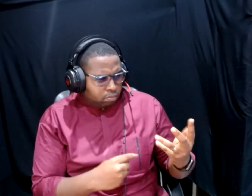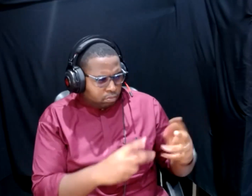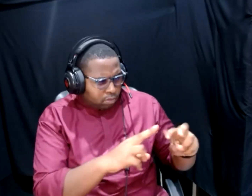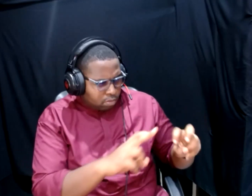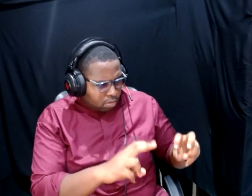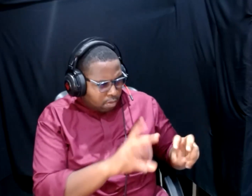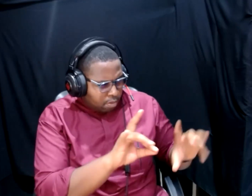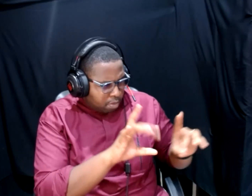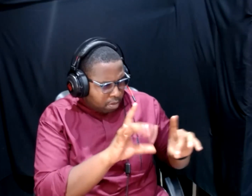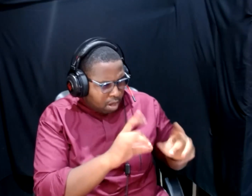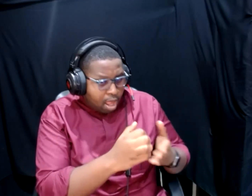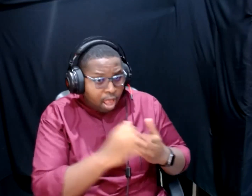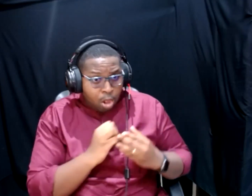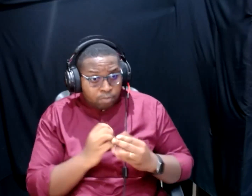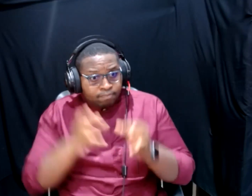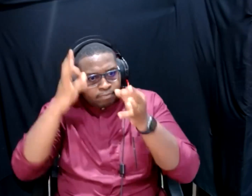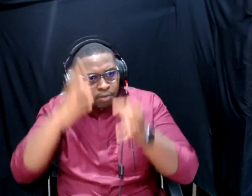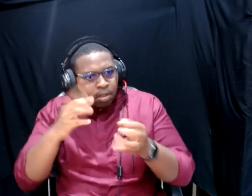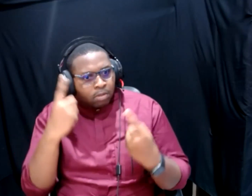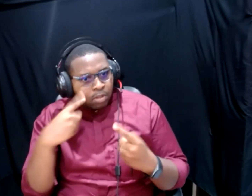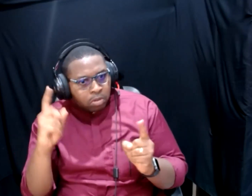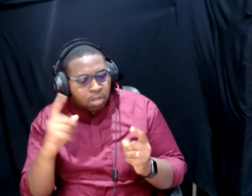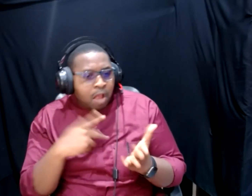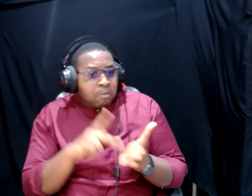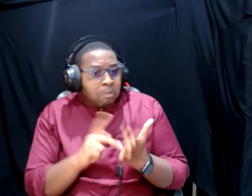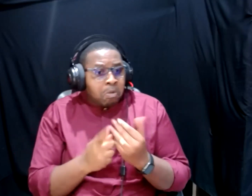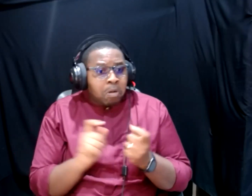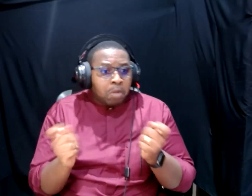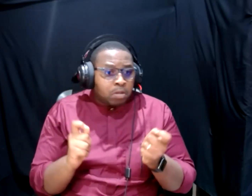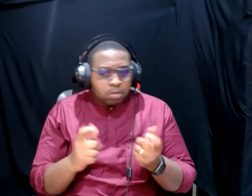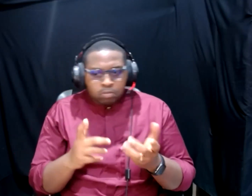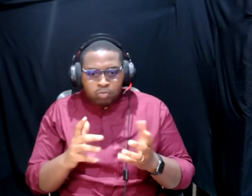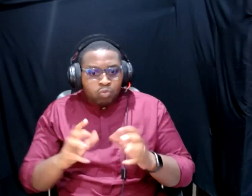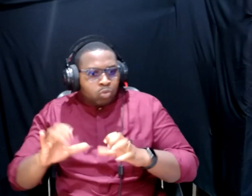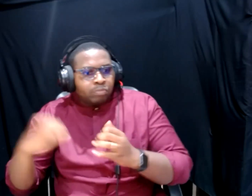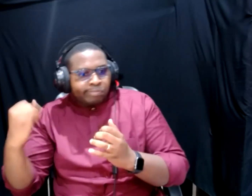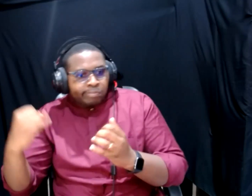decisions on policy changes, program management, design, and the frontline practice innovation.